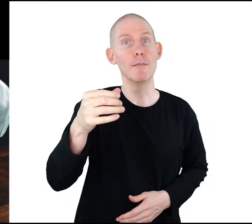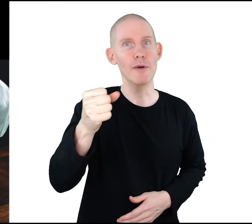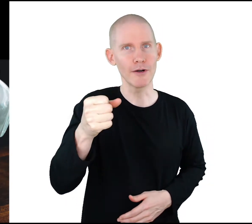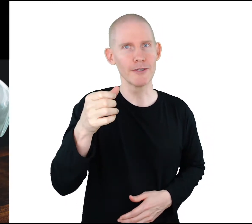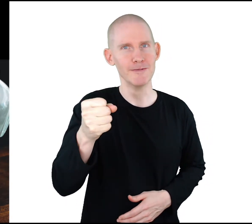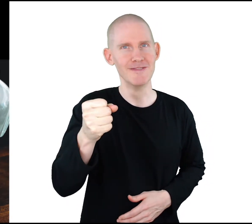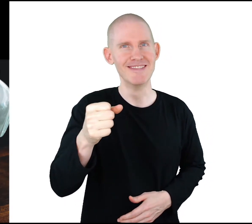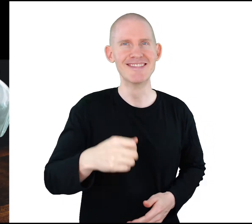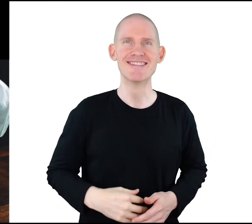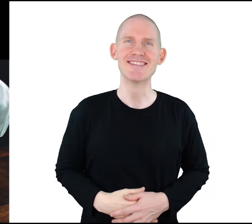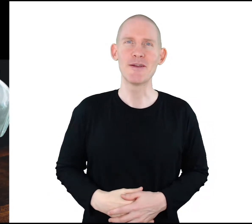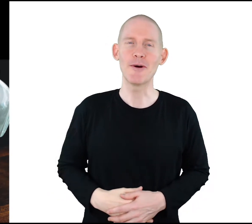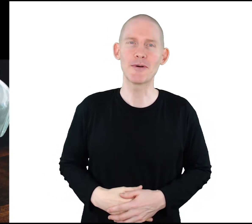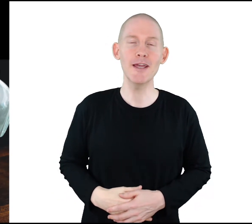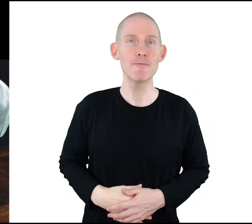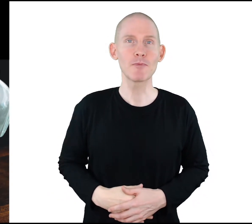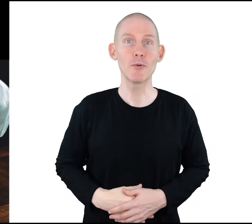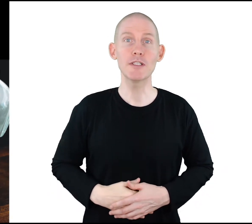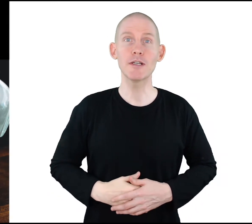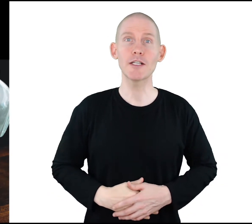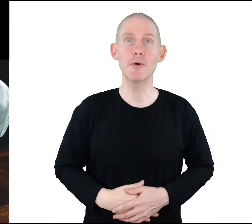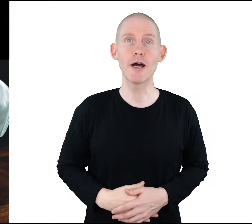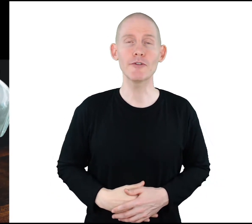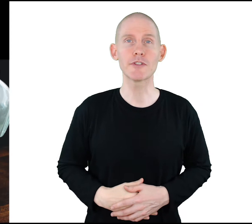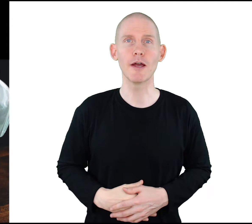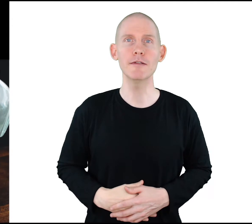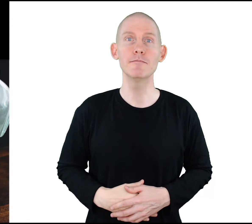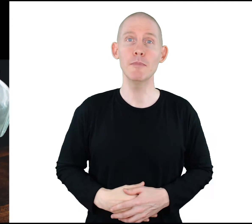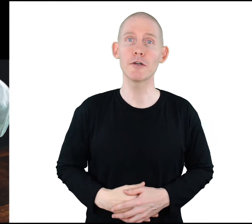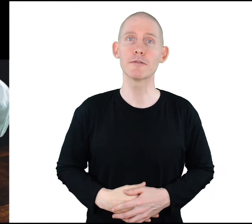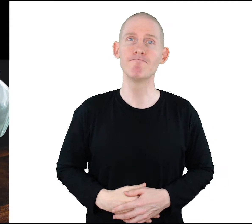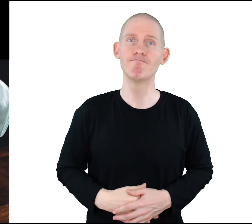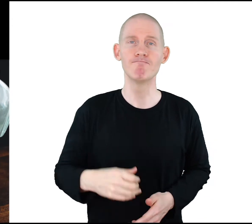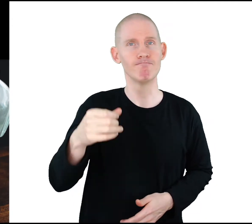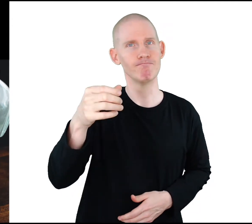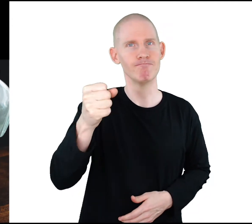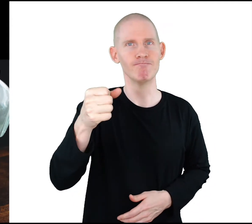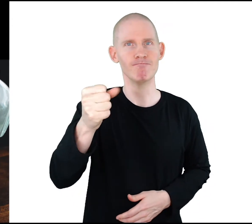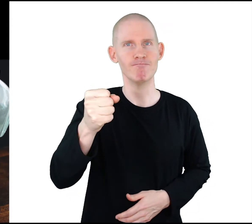milk. Okay, we just talked about how to sign milk.